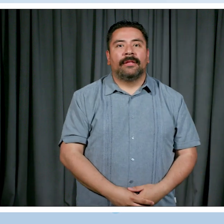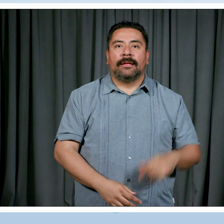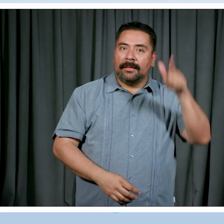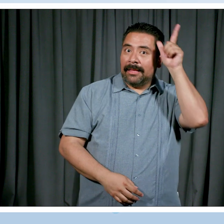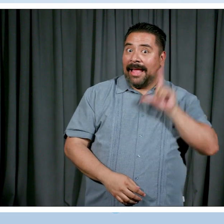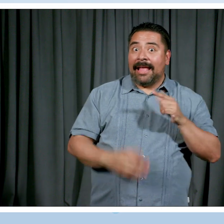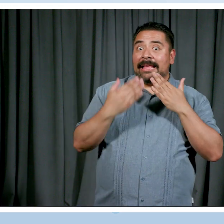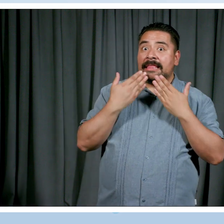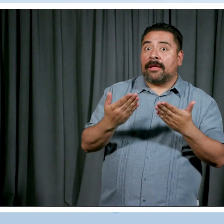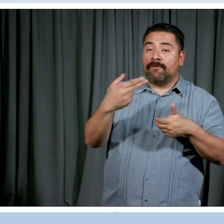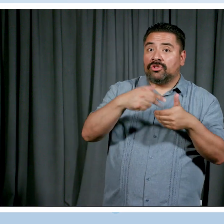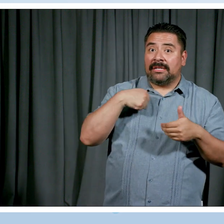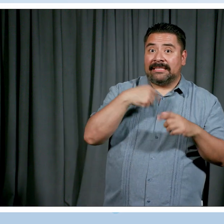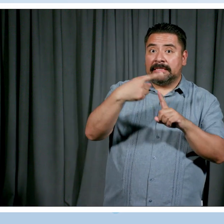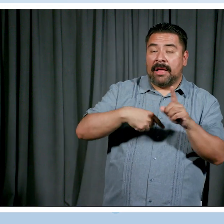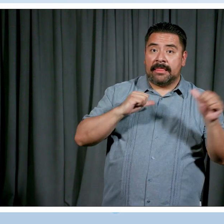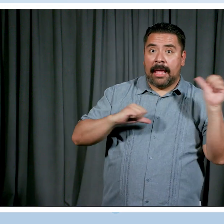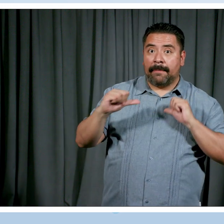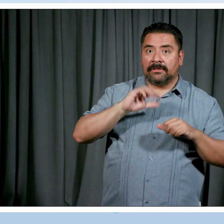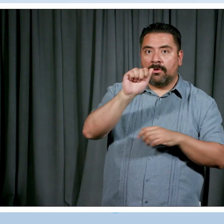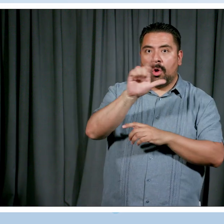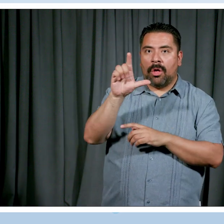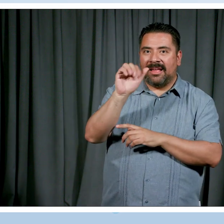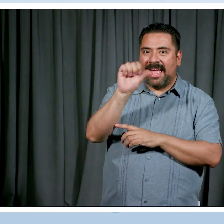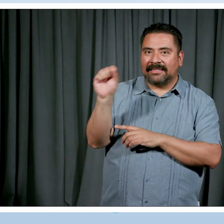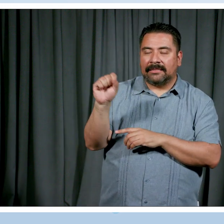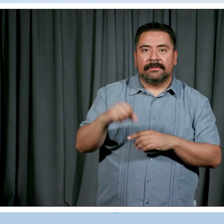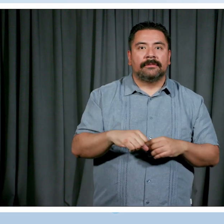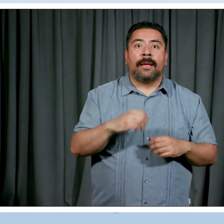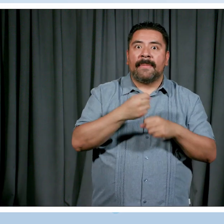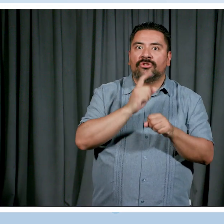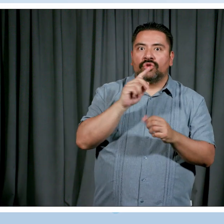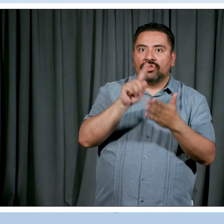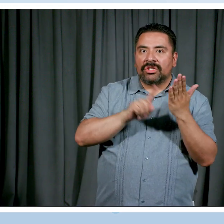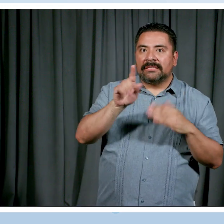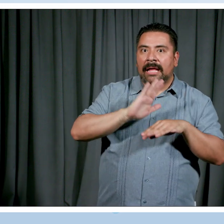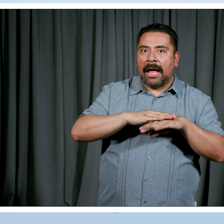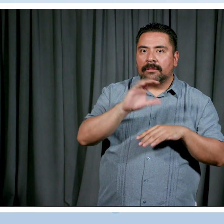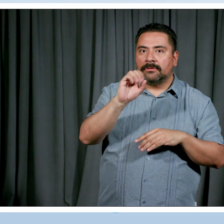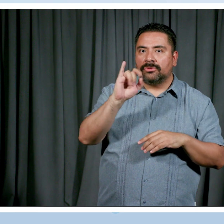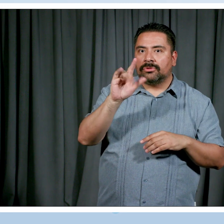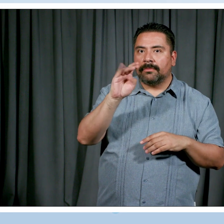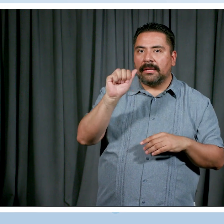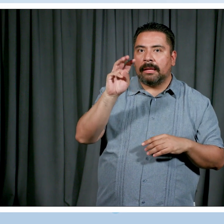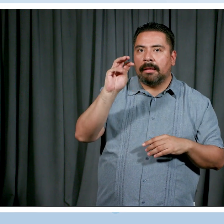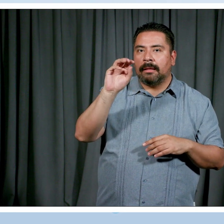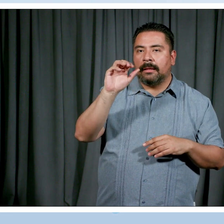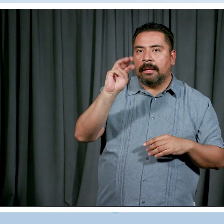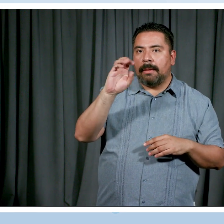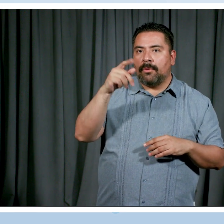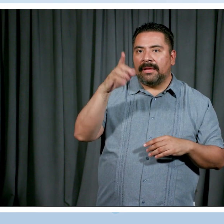Thank you for joining us for this month's episode of All Access. Be sure to check us out on social media at